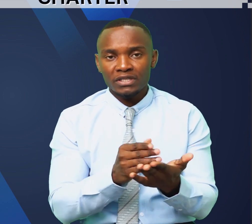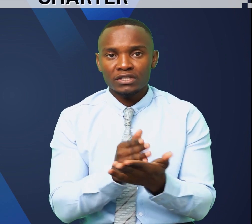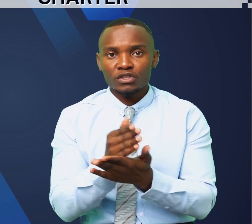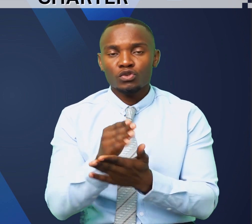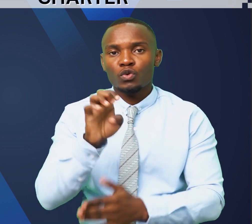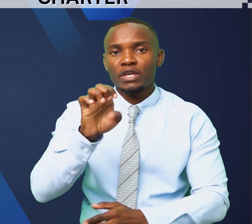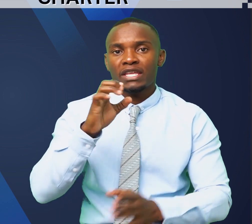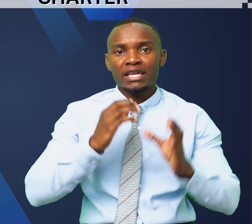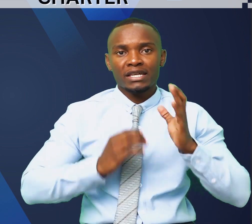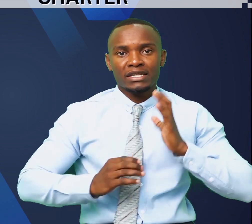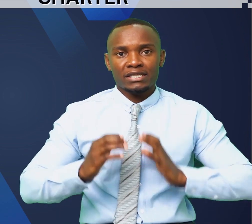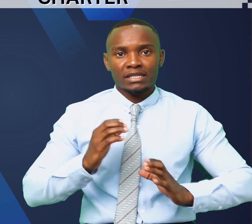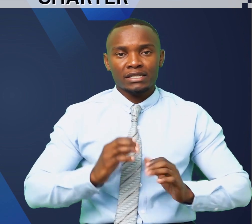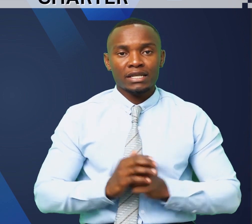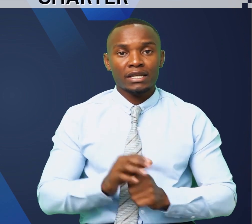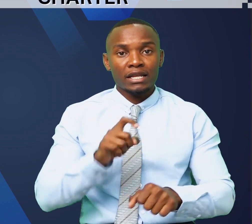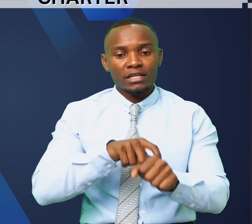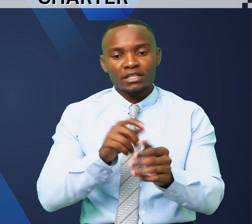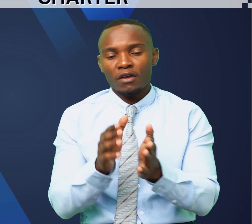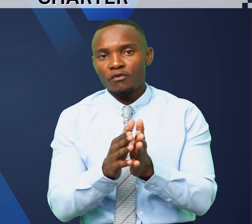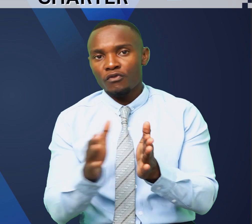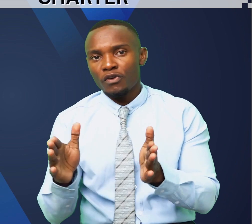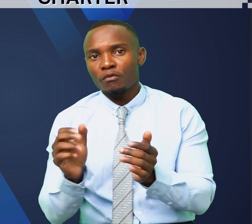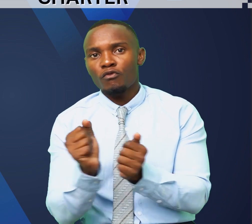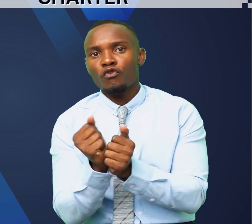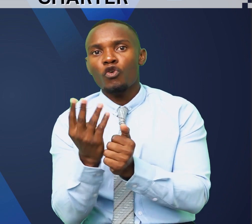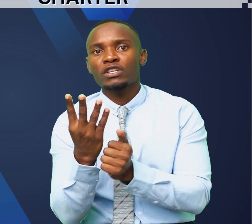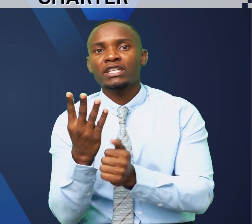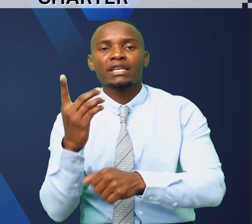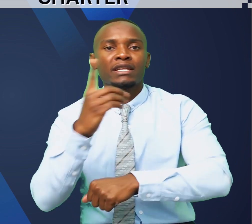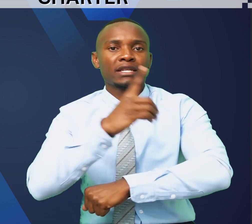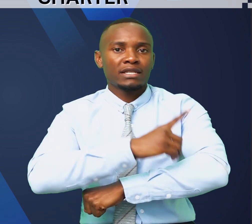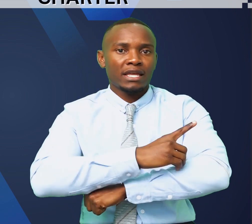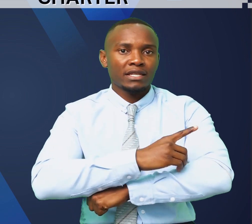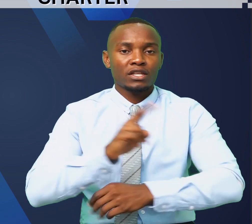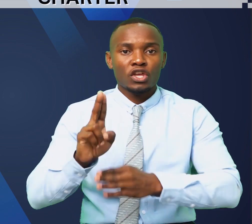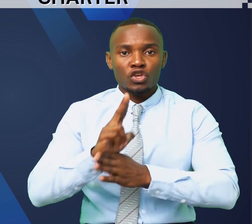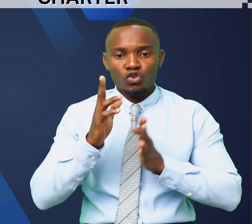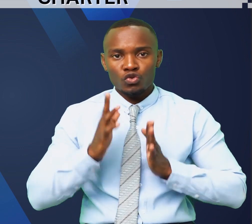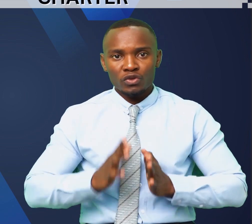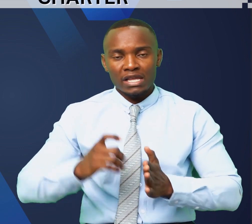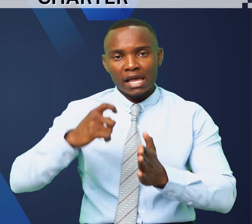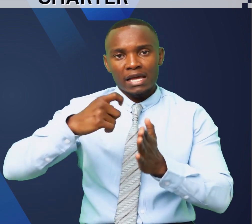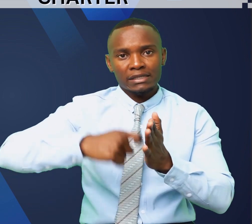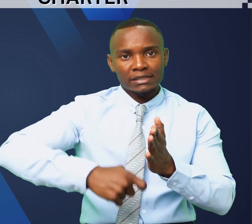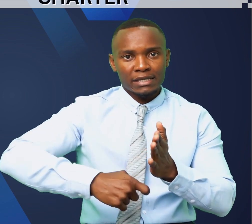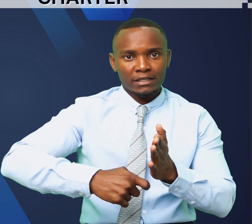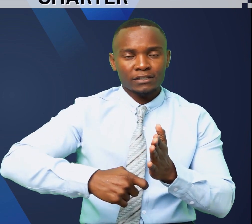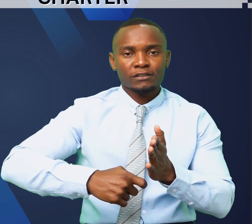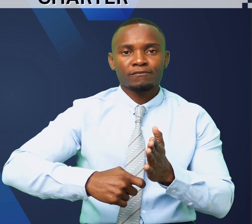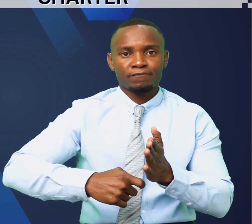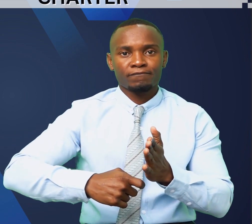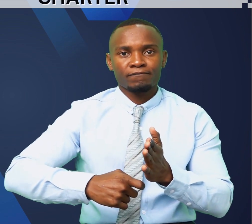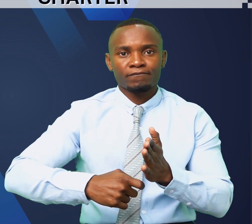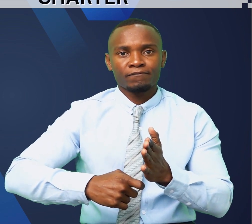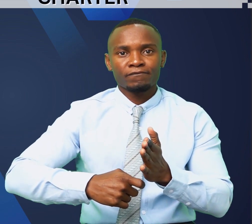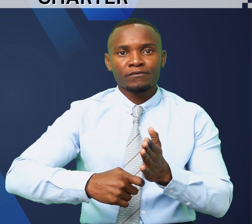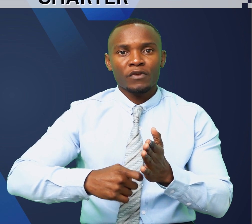through eCitizen. Timeline, 14 days. User charges, applicable